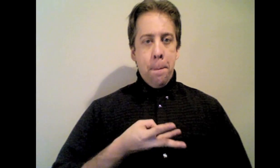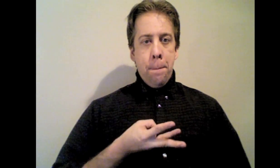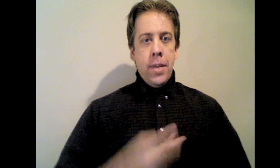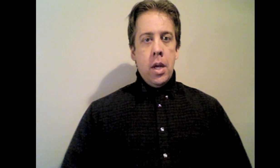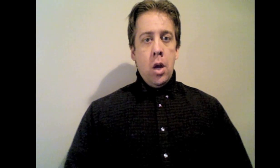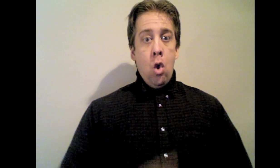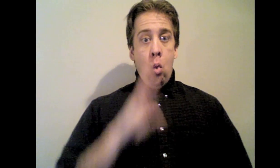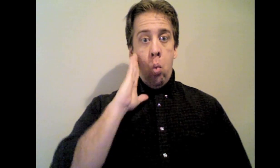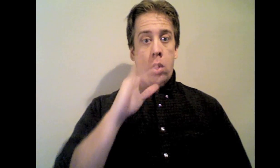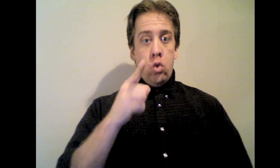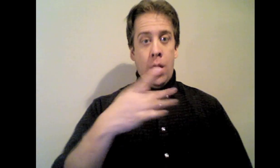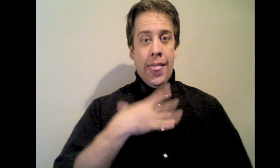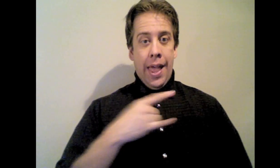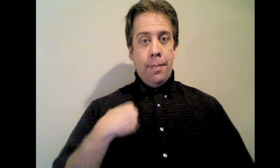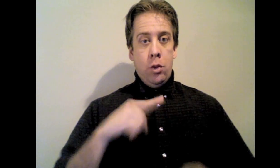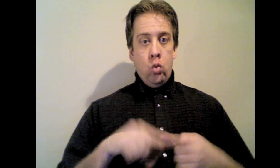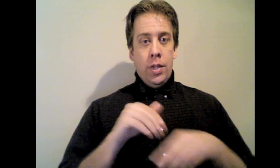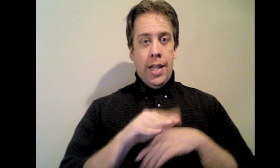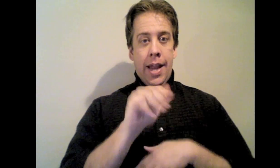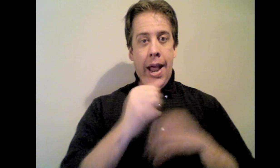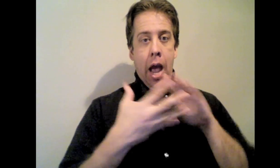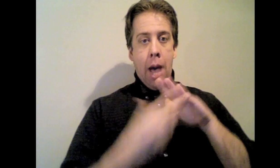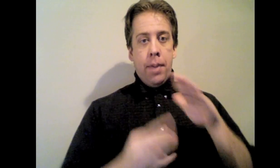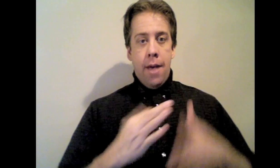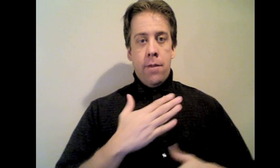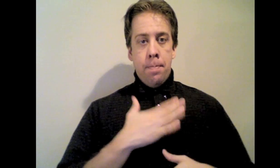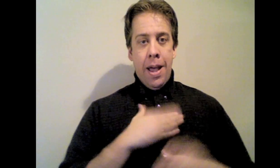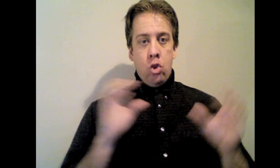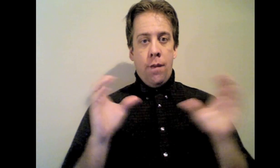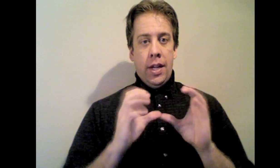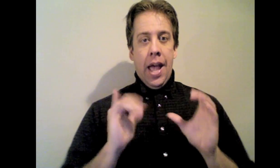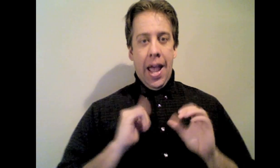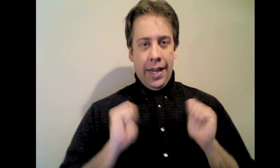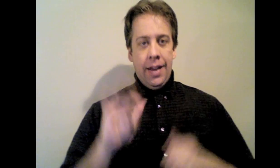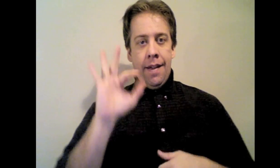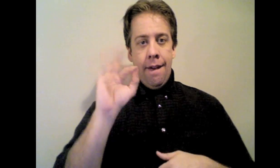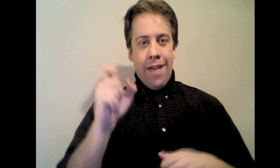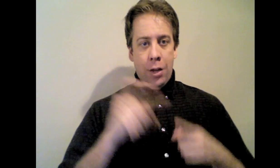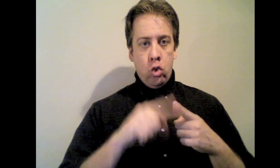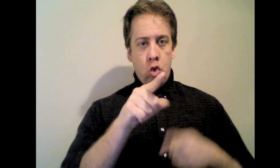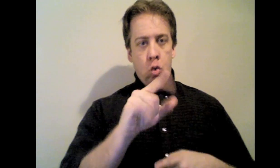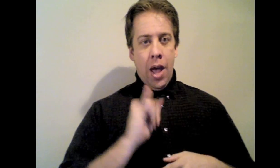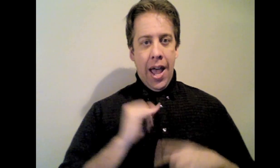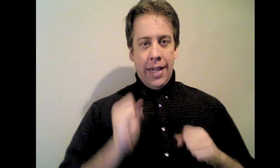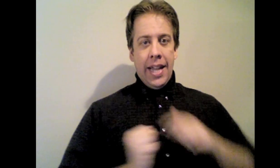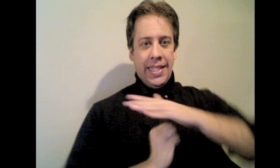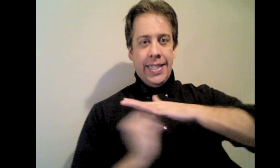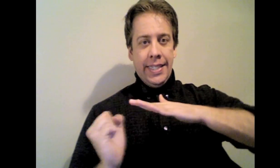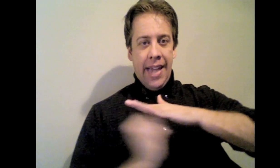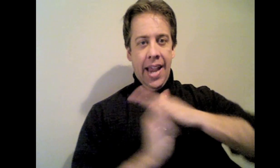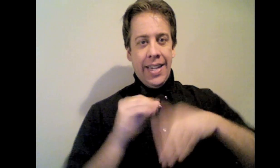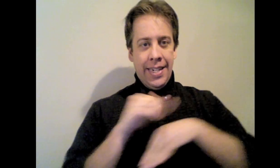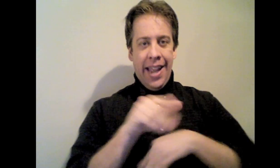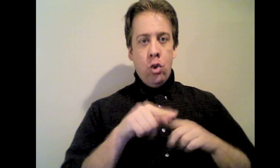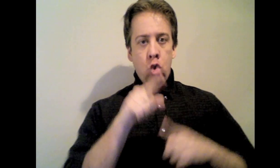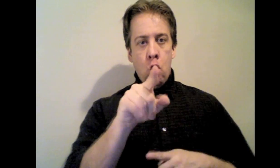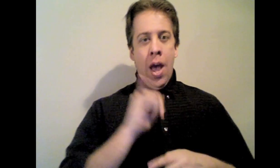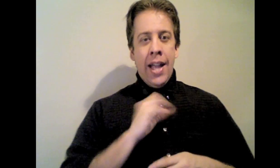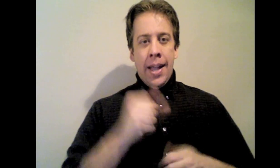You're welcome. Would you like me to go ahead and send a copy of my certifications? I can fax them all to you. I can scan them. I